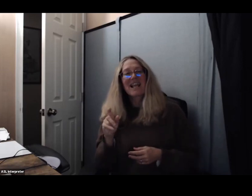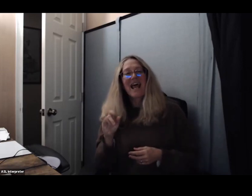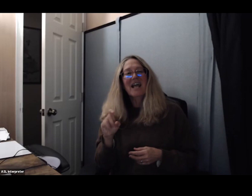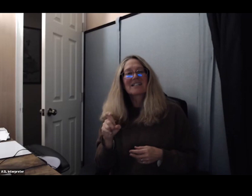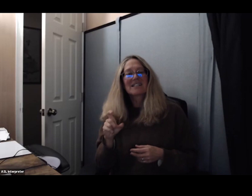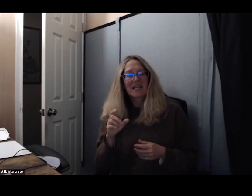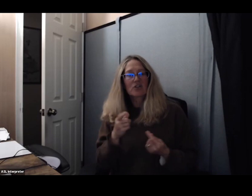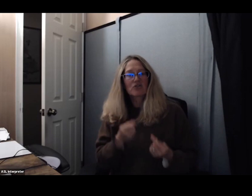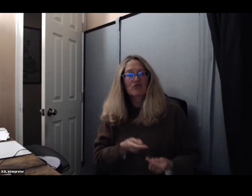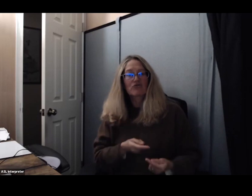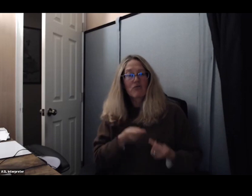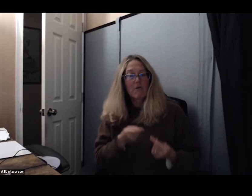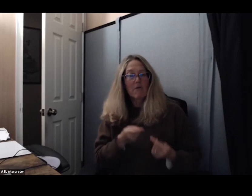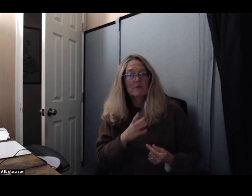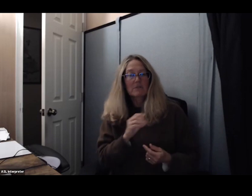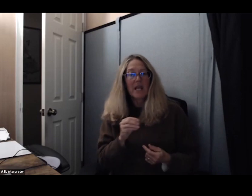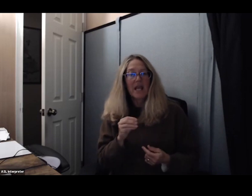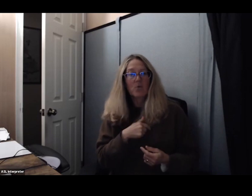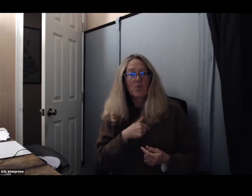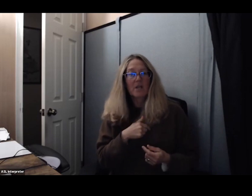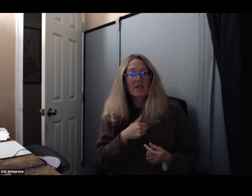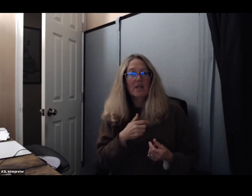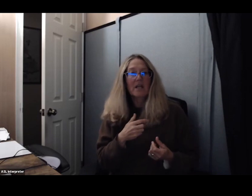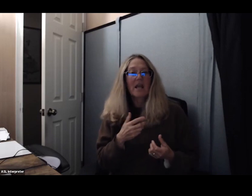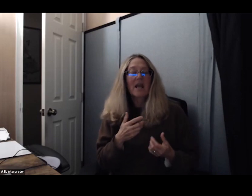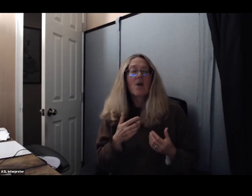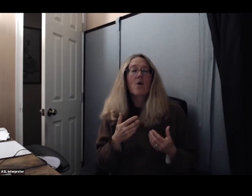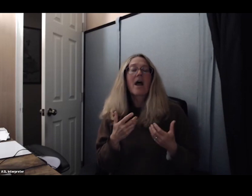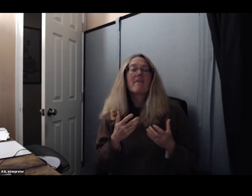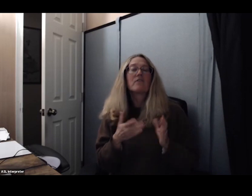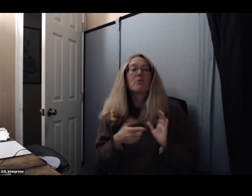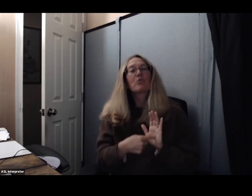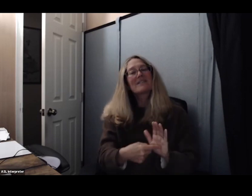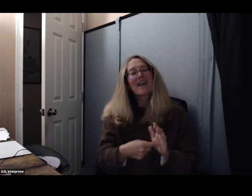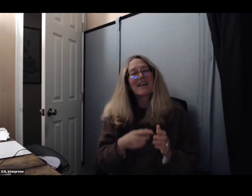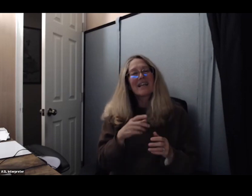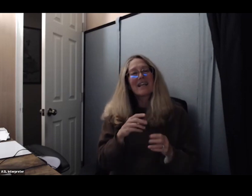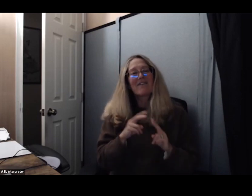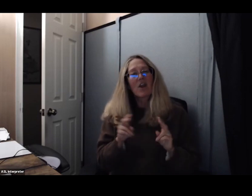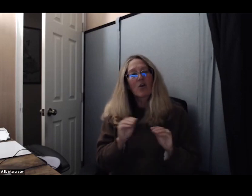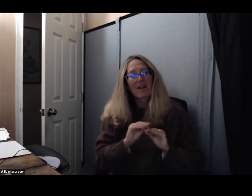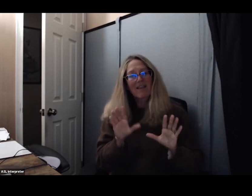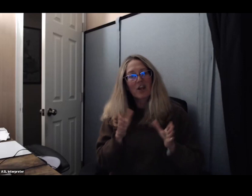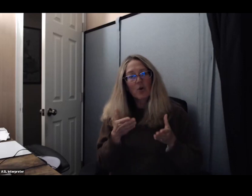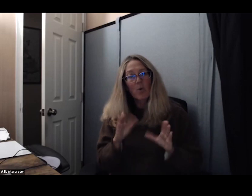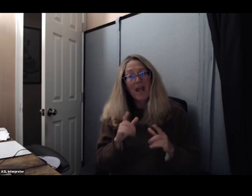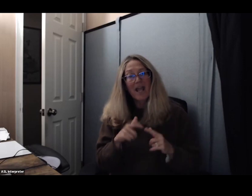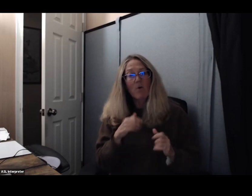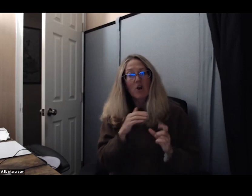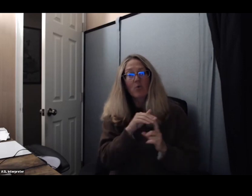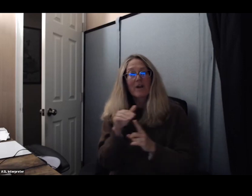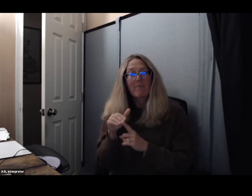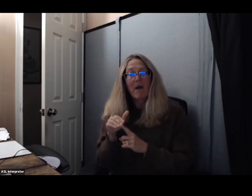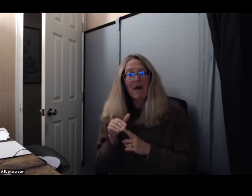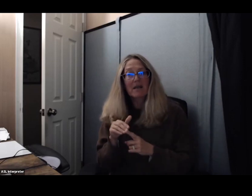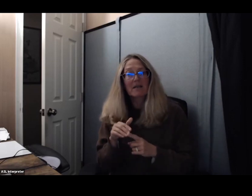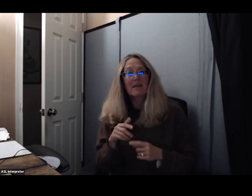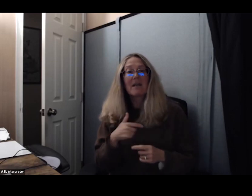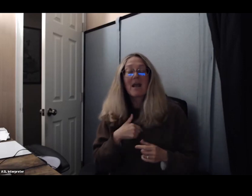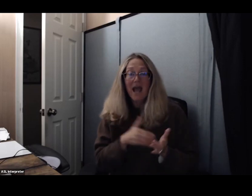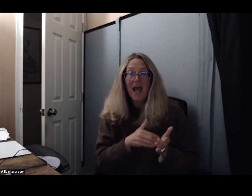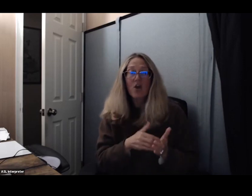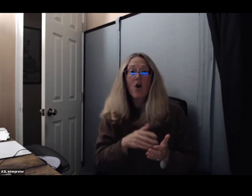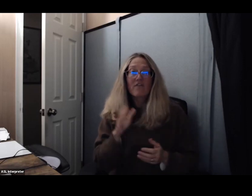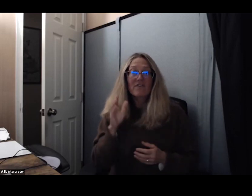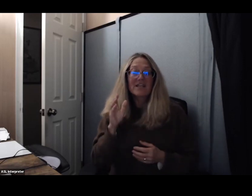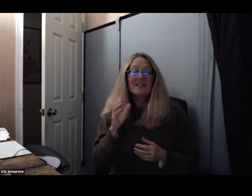need this presented in an explicit way. And so I do want to remind you, as the movie said, and as I often do speak